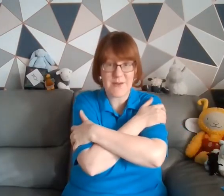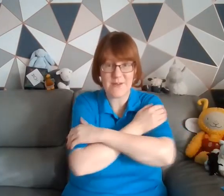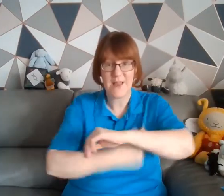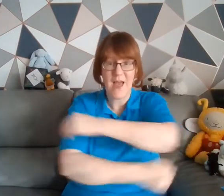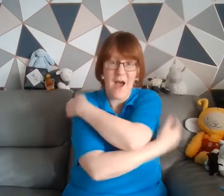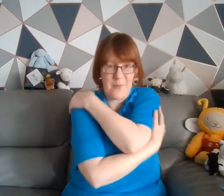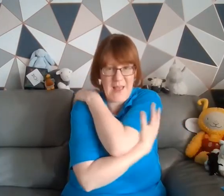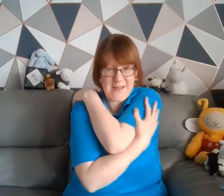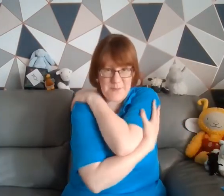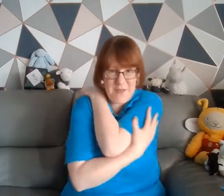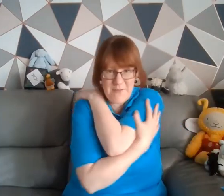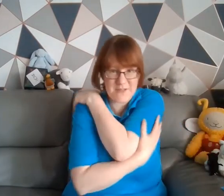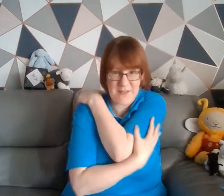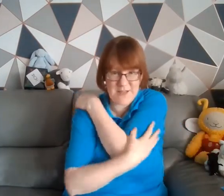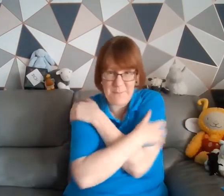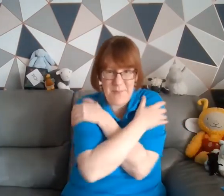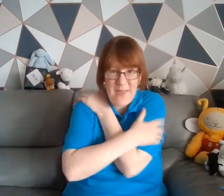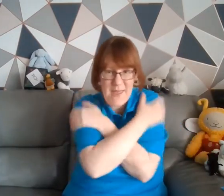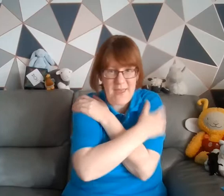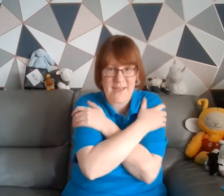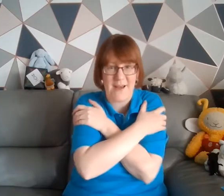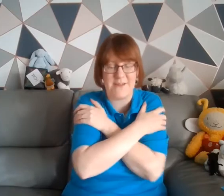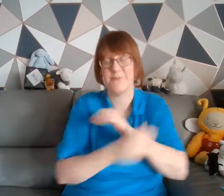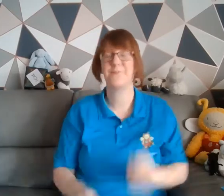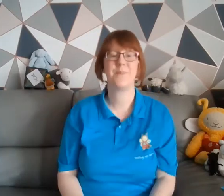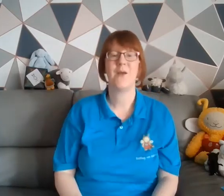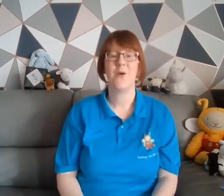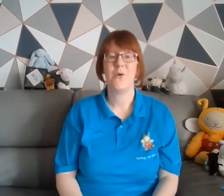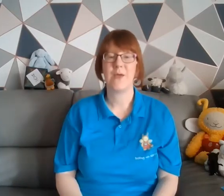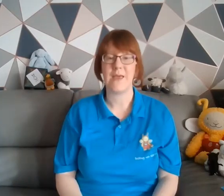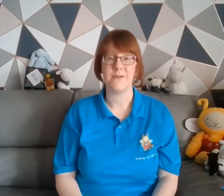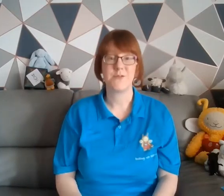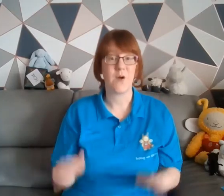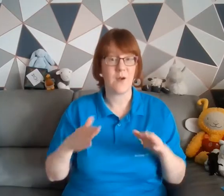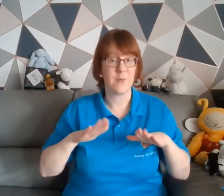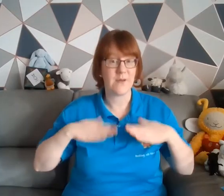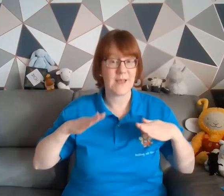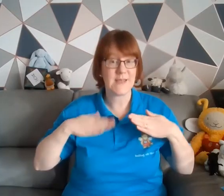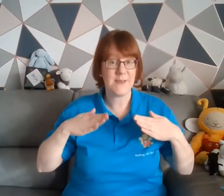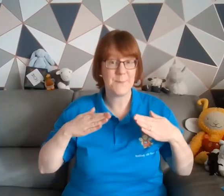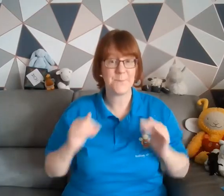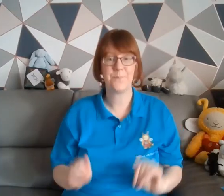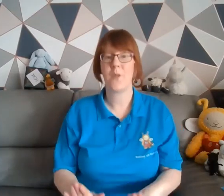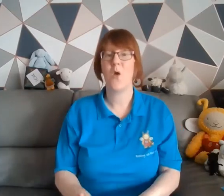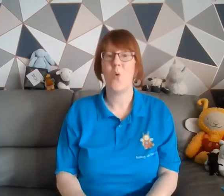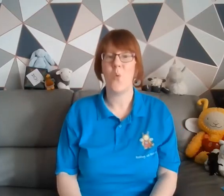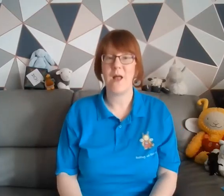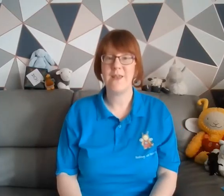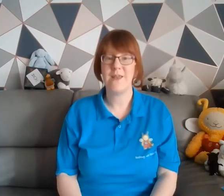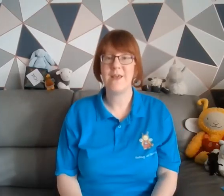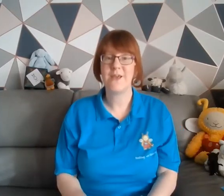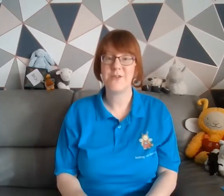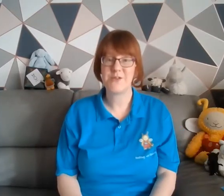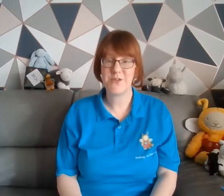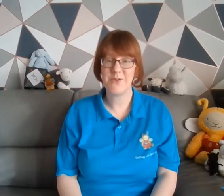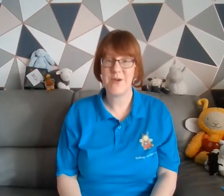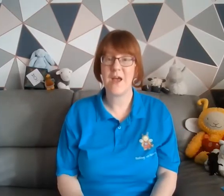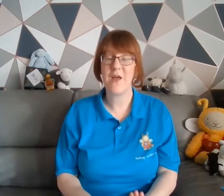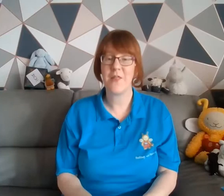muddle, and we'll end up giving ourselves a big cuddle. Okay, so are we ready? One, two,